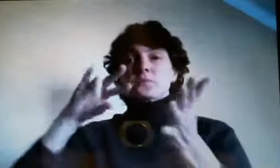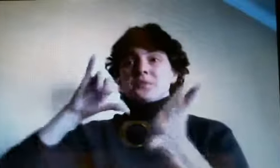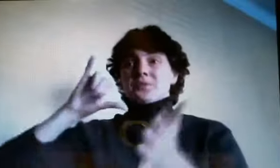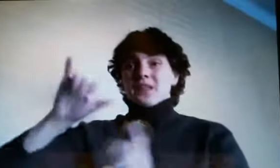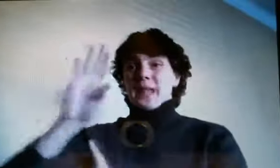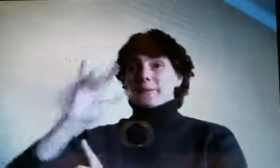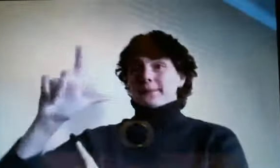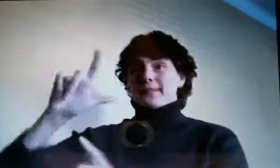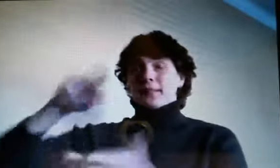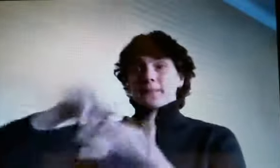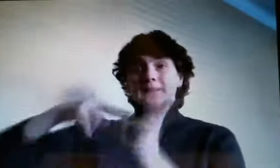what parts would be